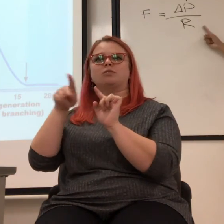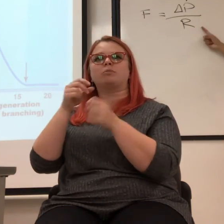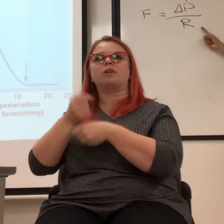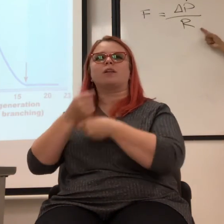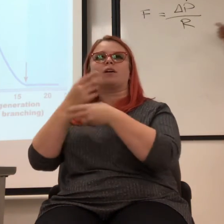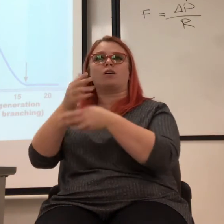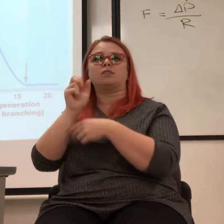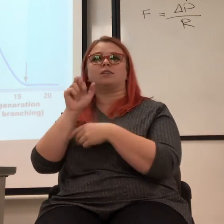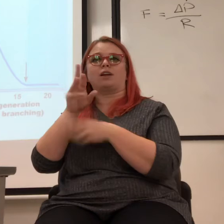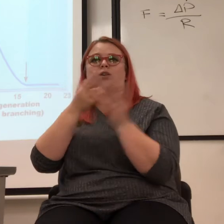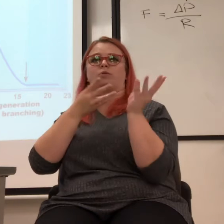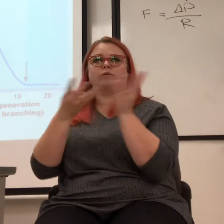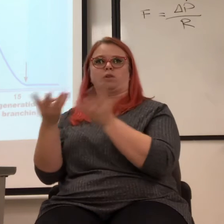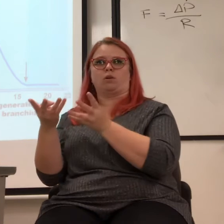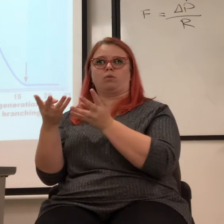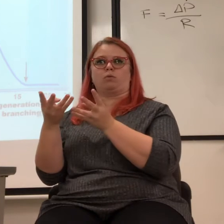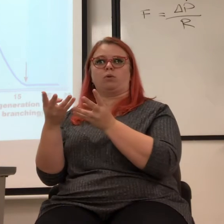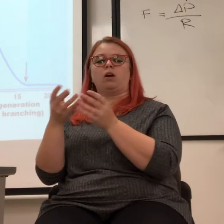The resistance